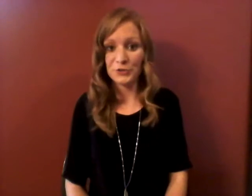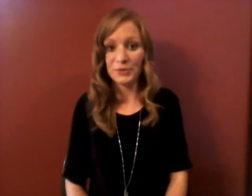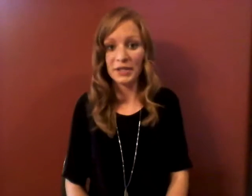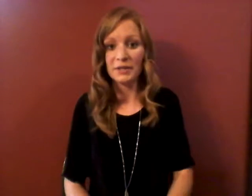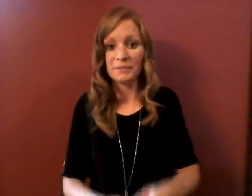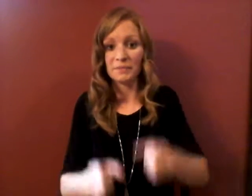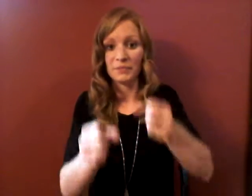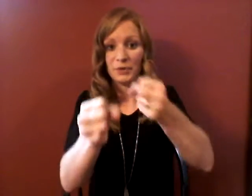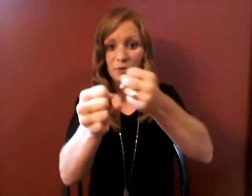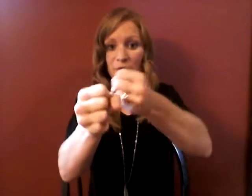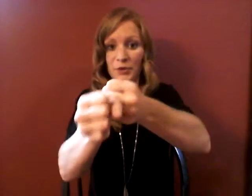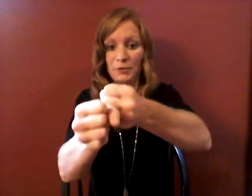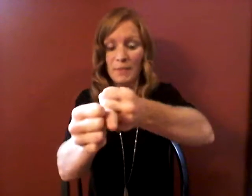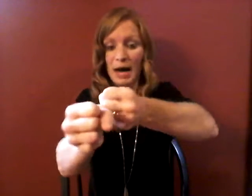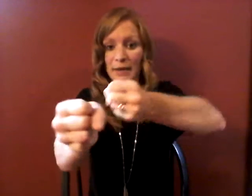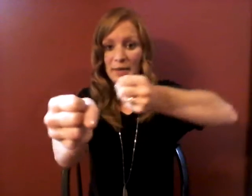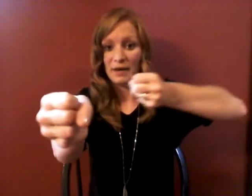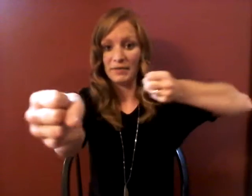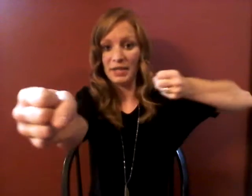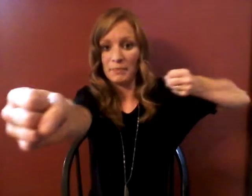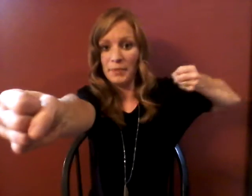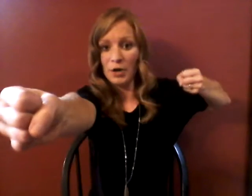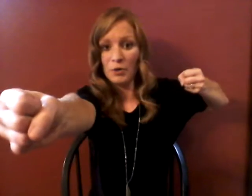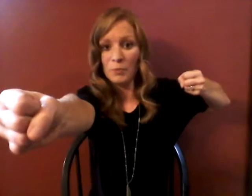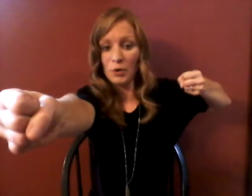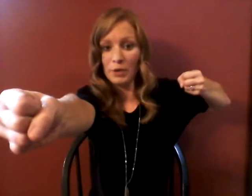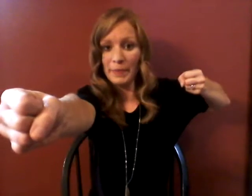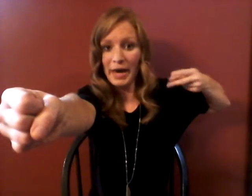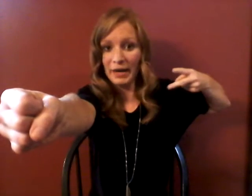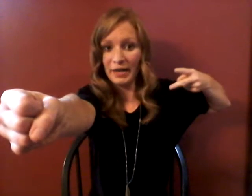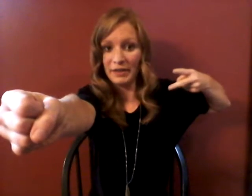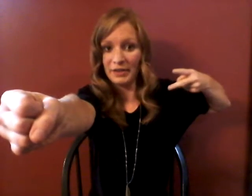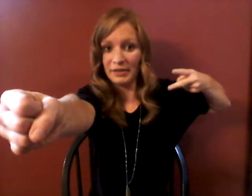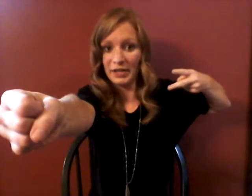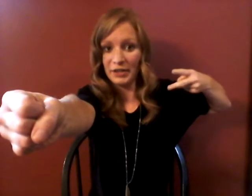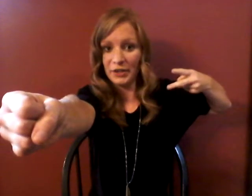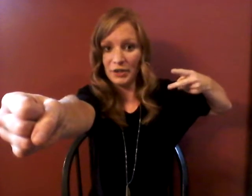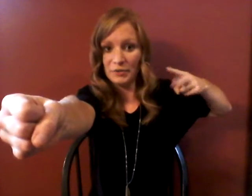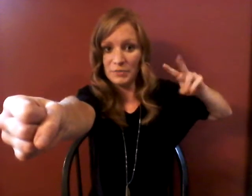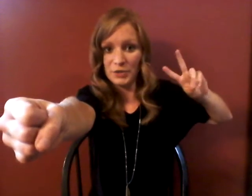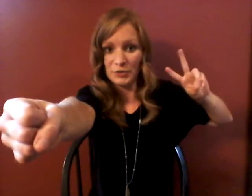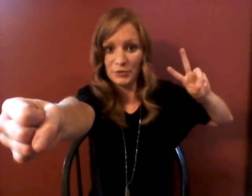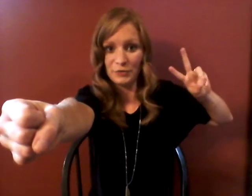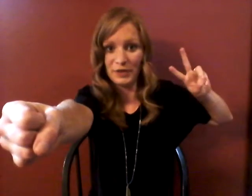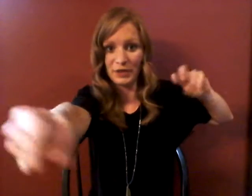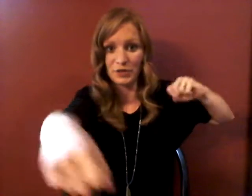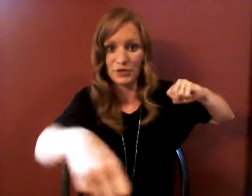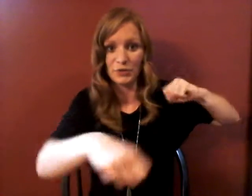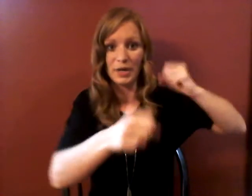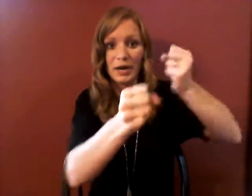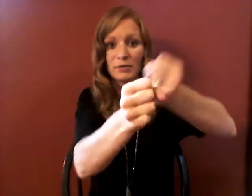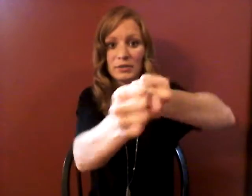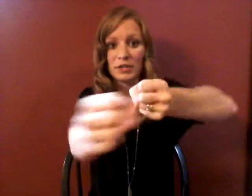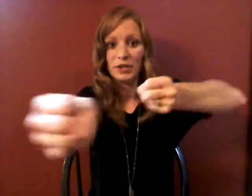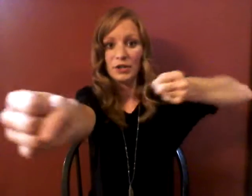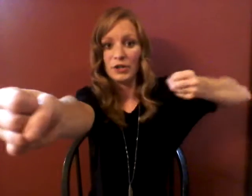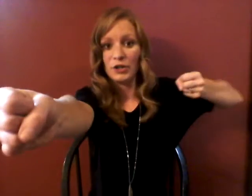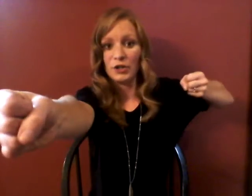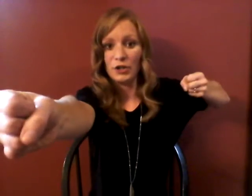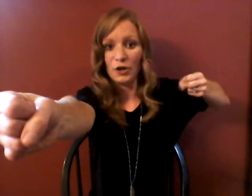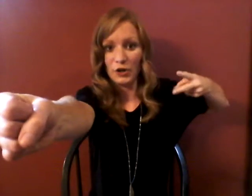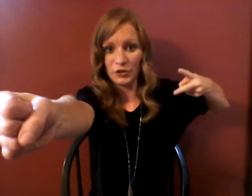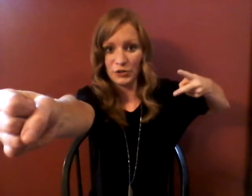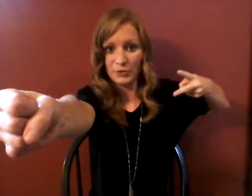Archery, you mime having that bow, pull it back, and then let it go. So two fingers shoot out. Archery.